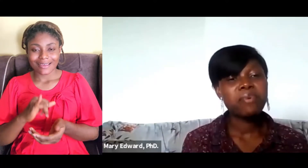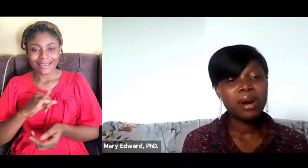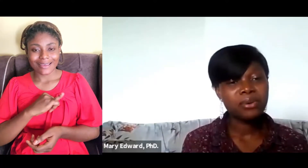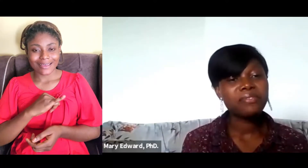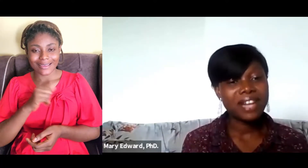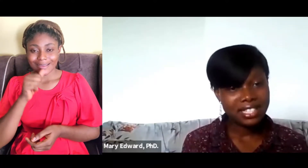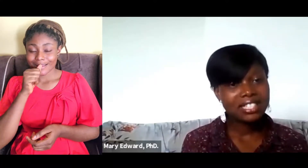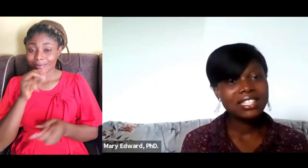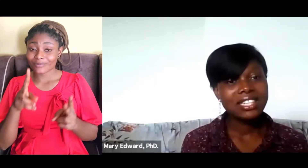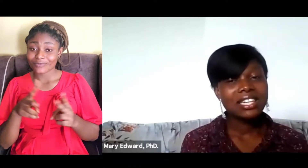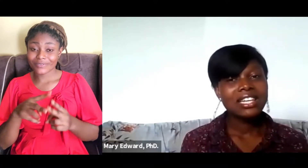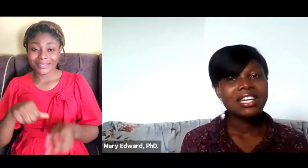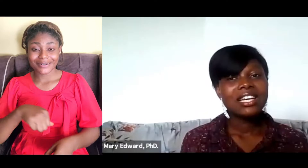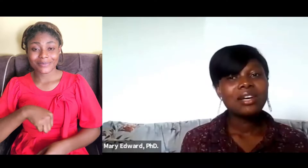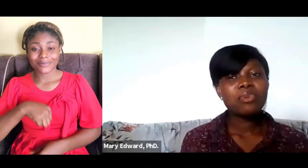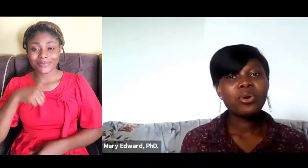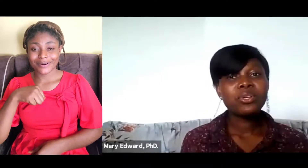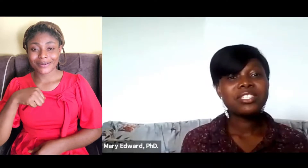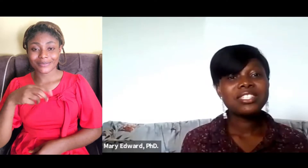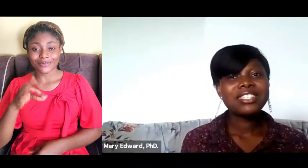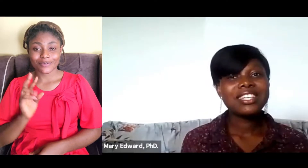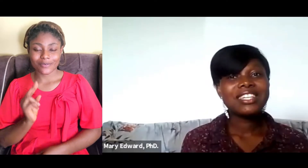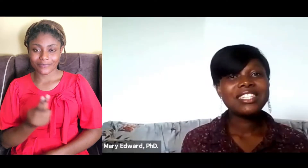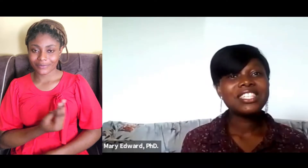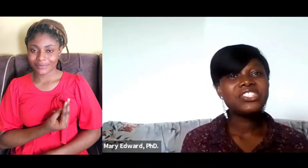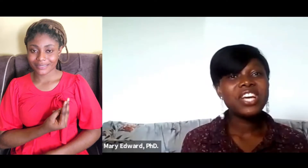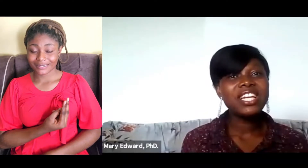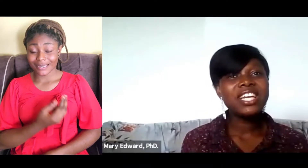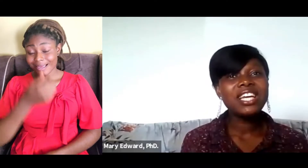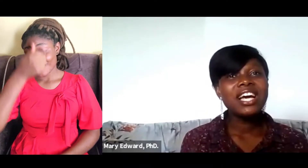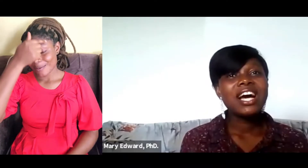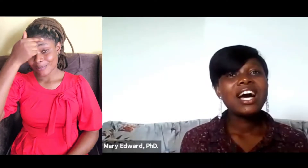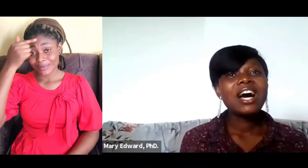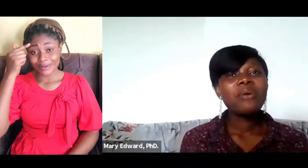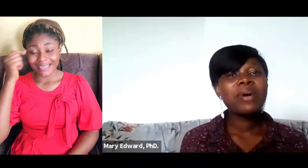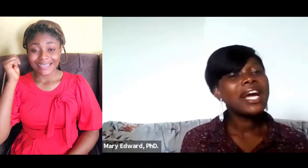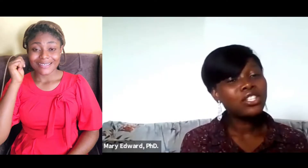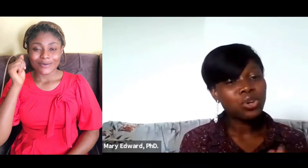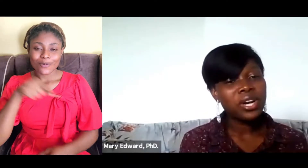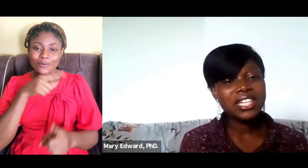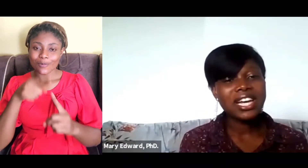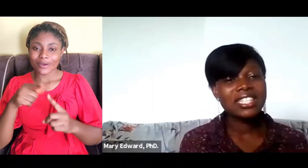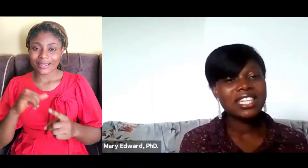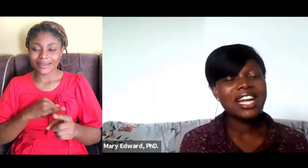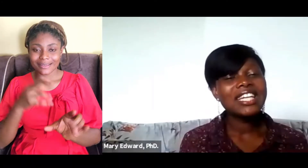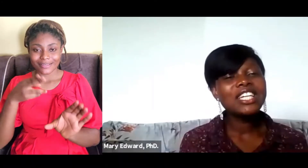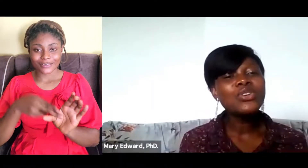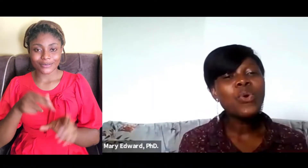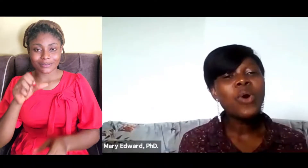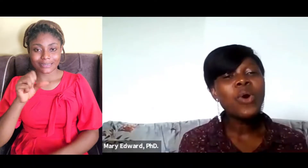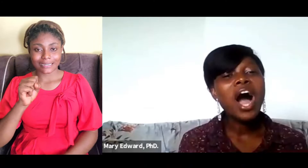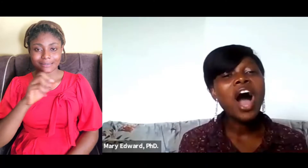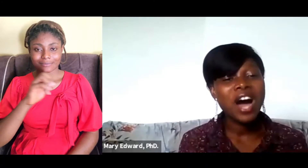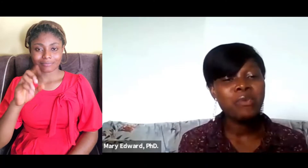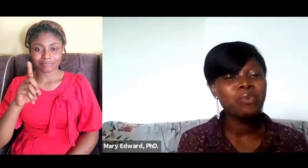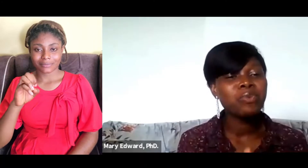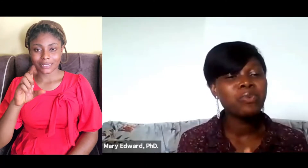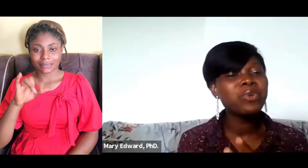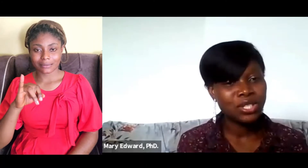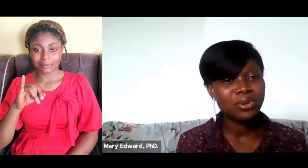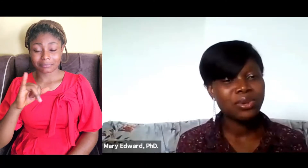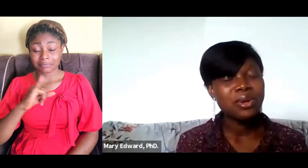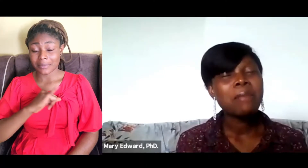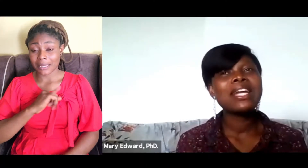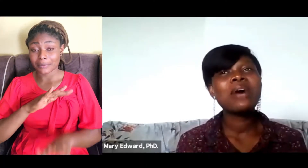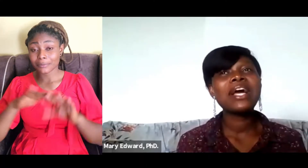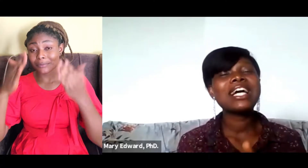I am very proud of us, because the journey, when I joined S-Deli, I didn't know how far we